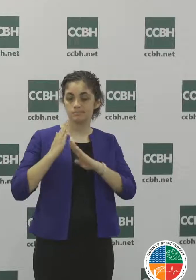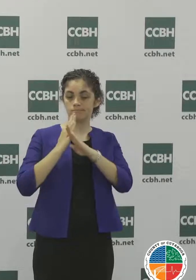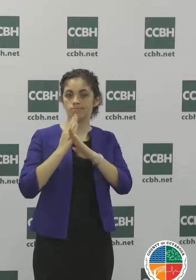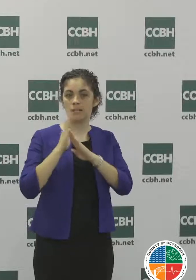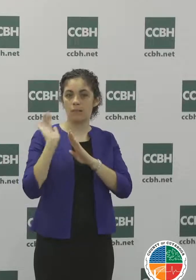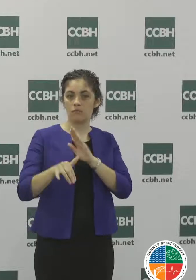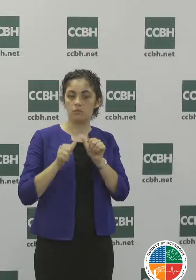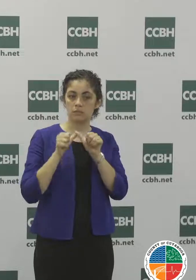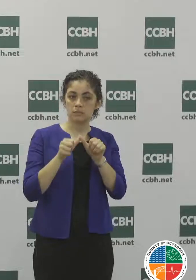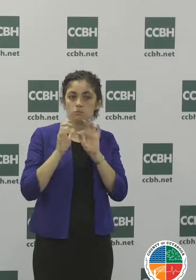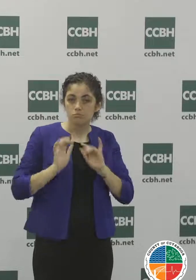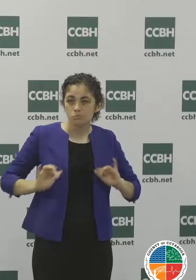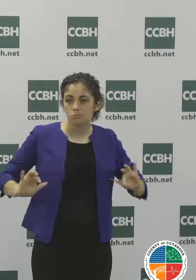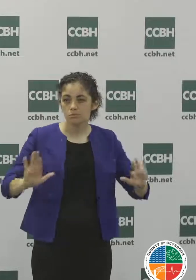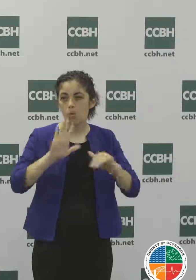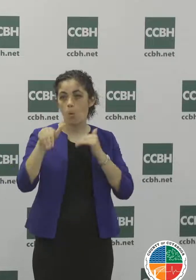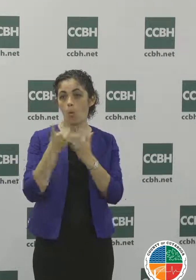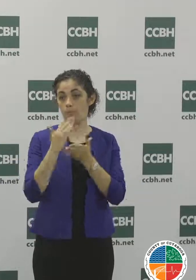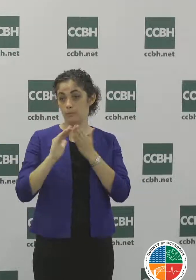of transmission in the community.